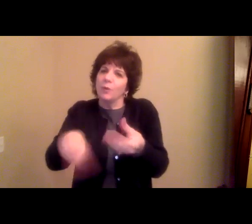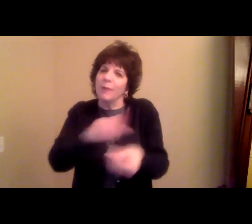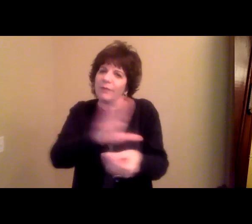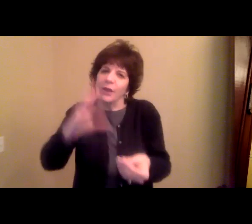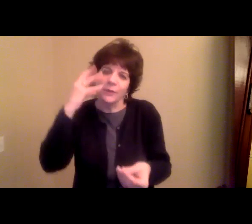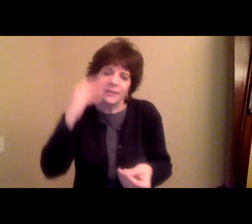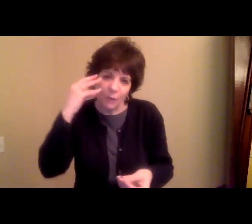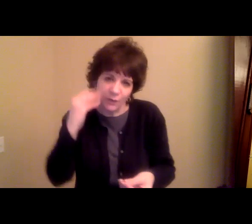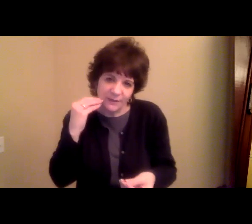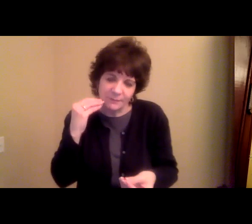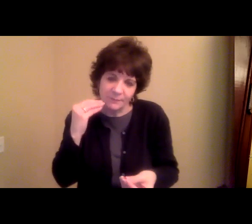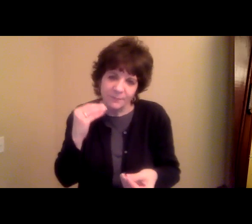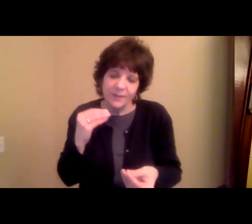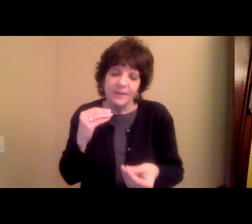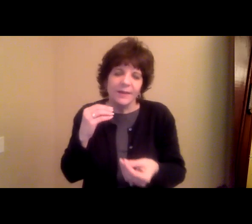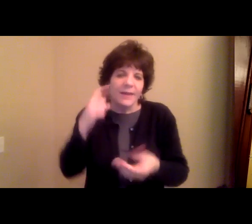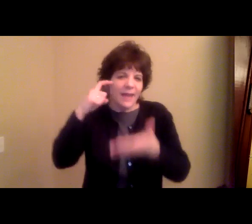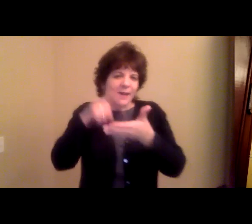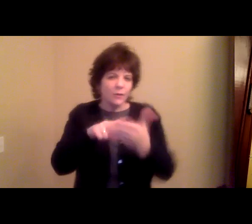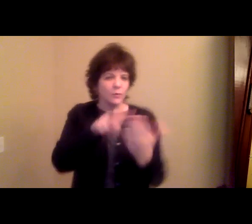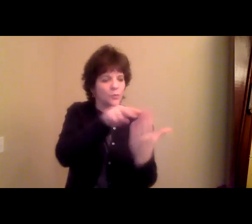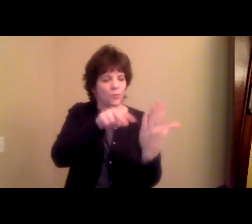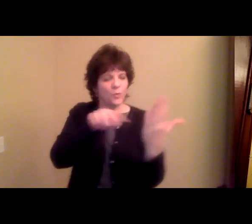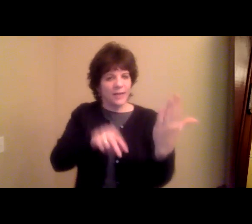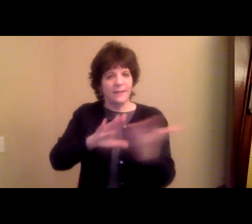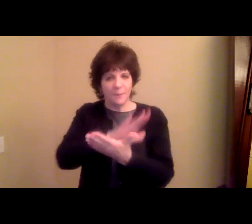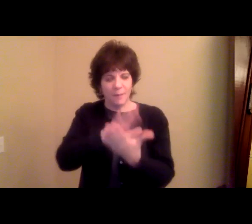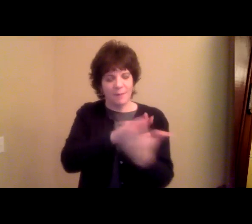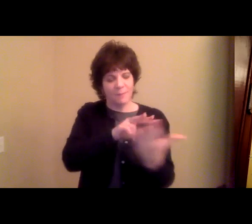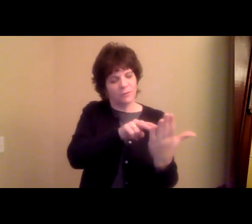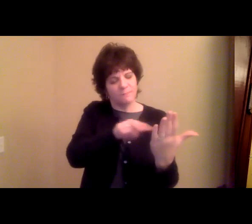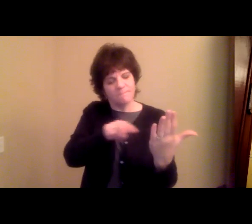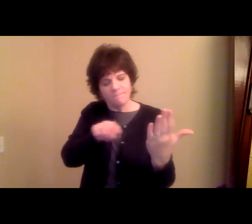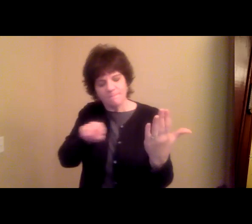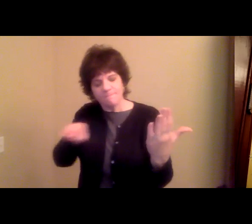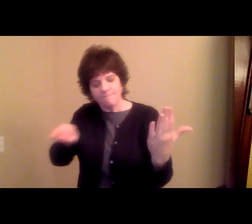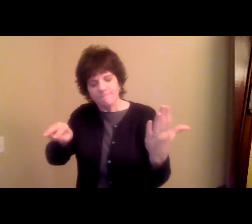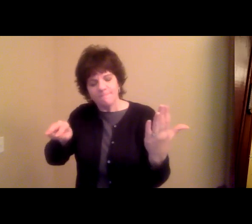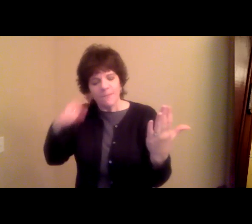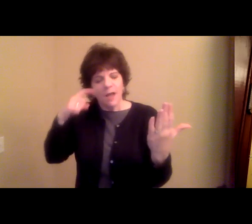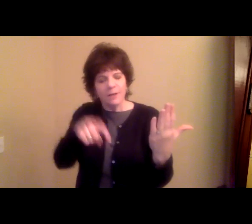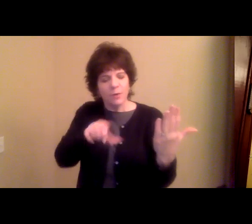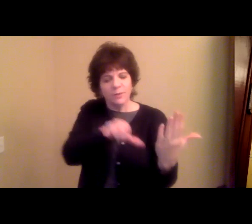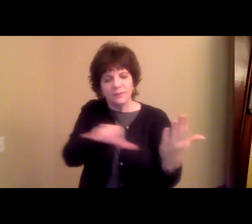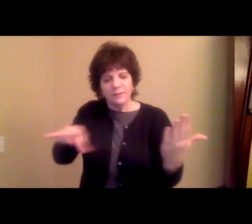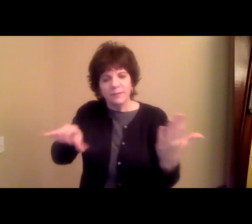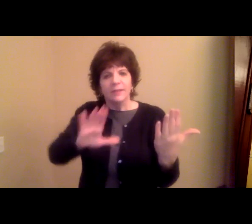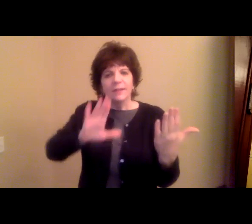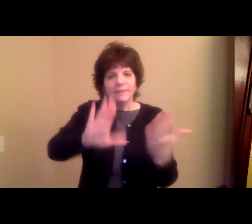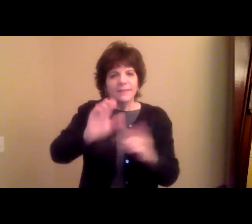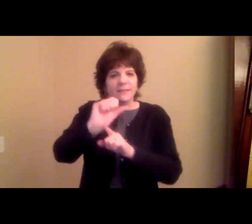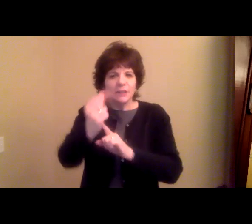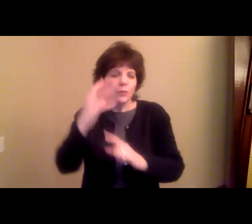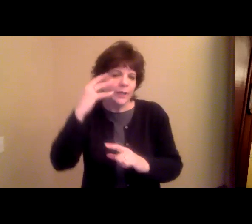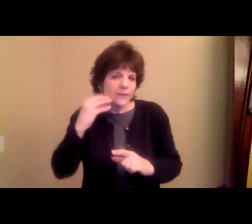And they almost all of them wrote something about the situation they found